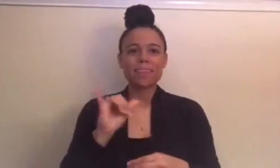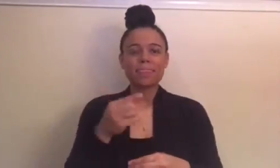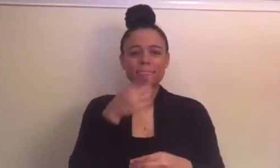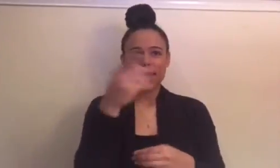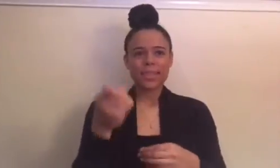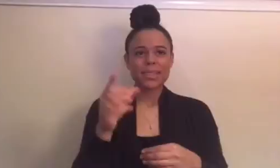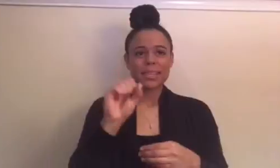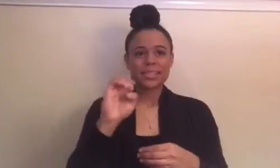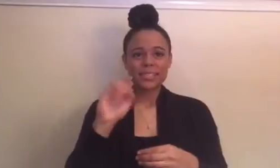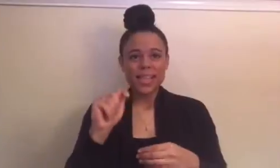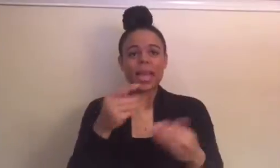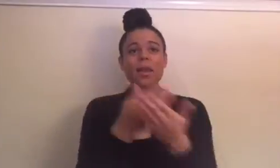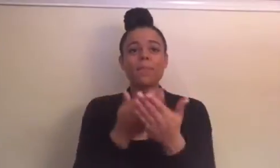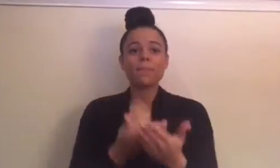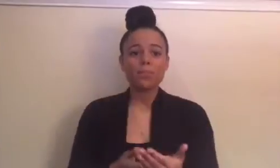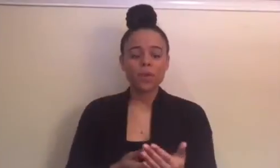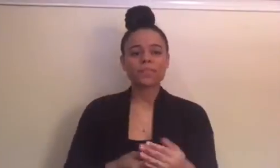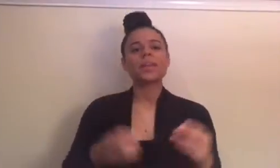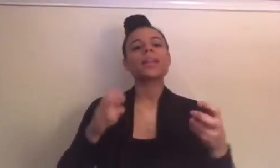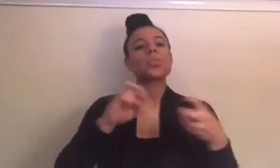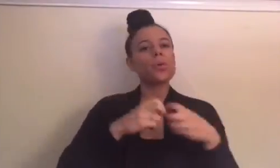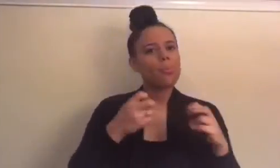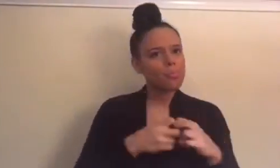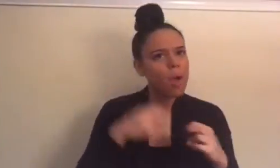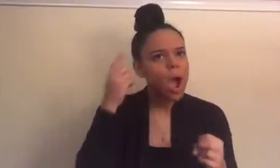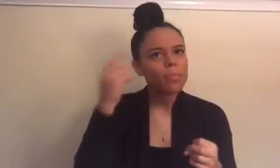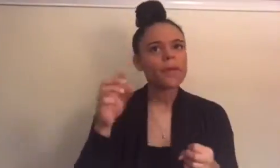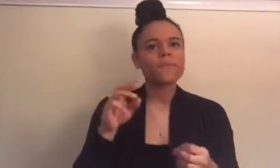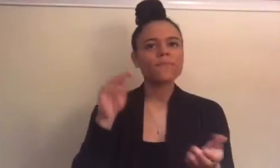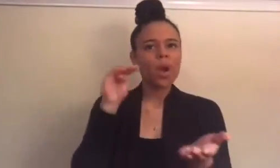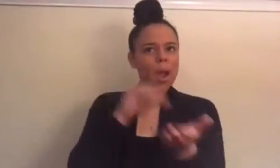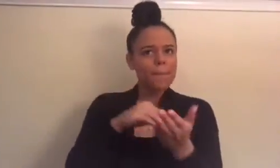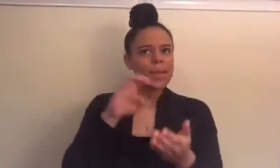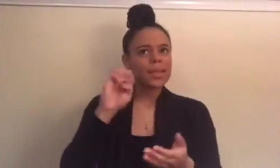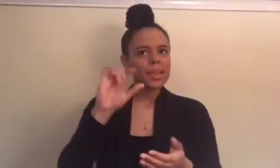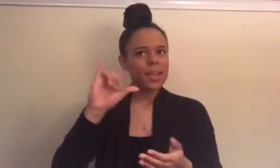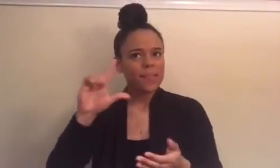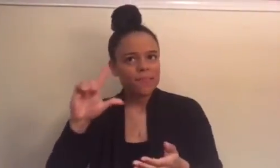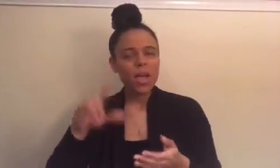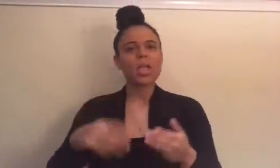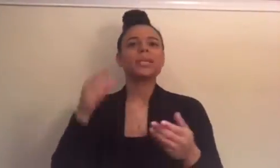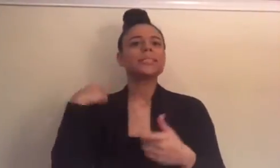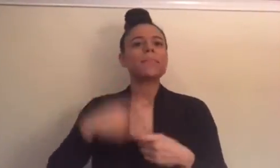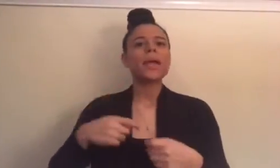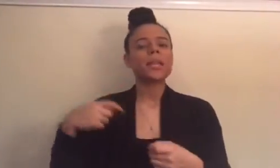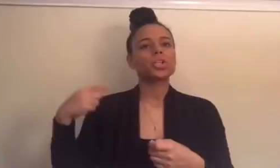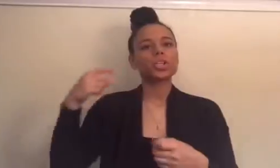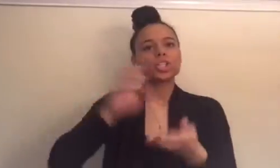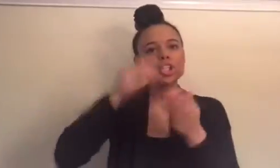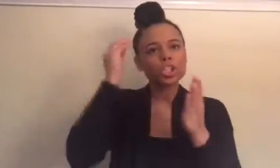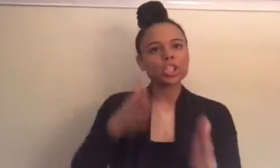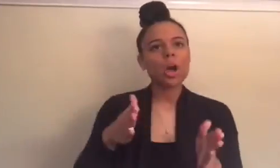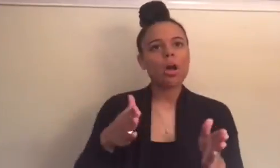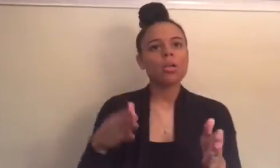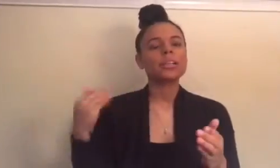The problem for the medieval Spanish scholars who were tasked with translating this material is that the letter